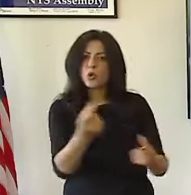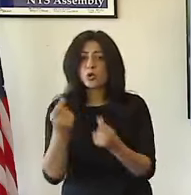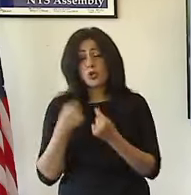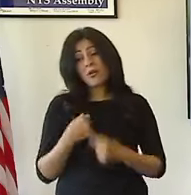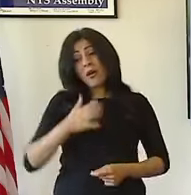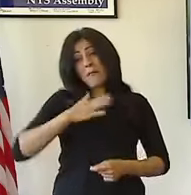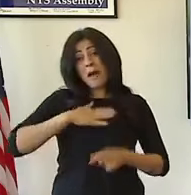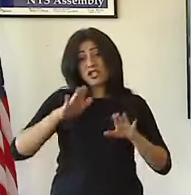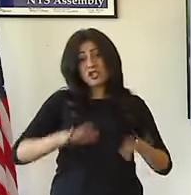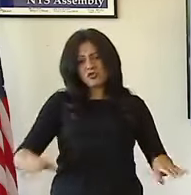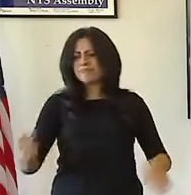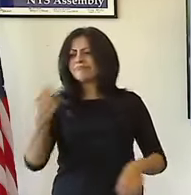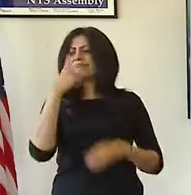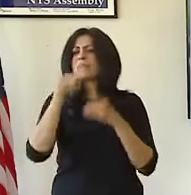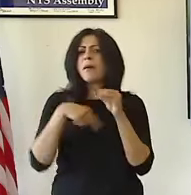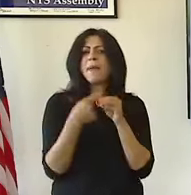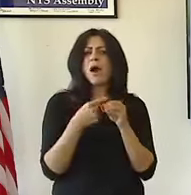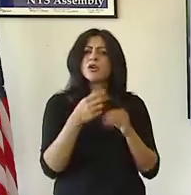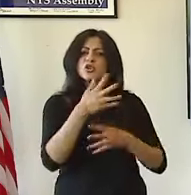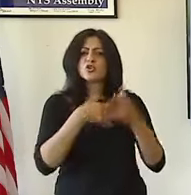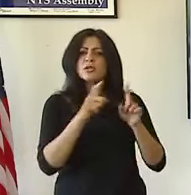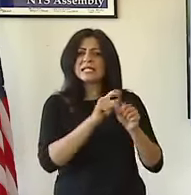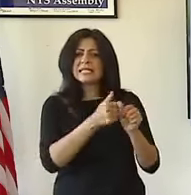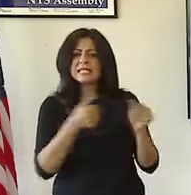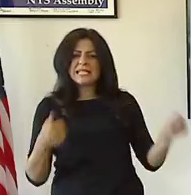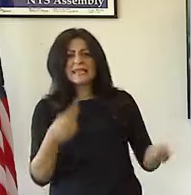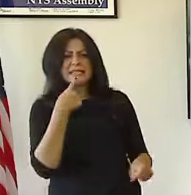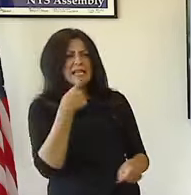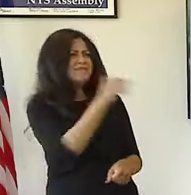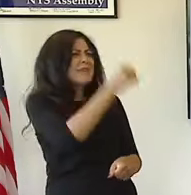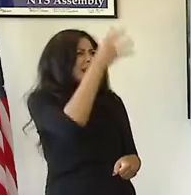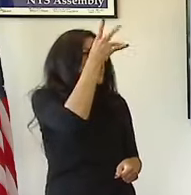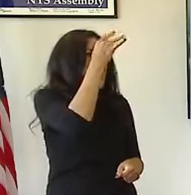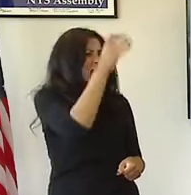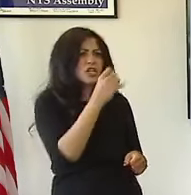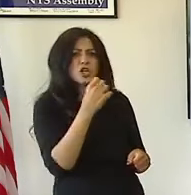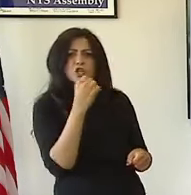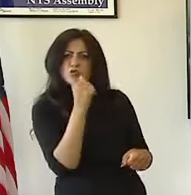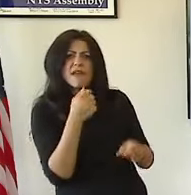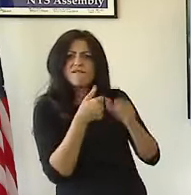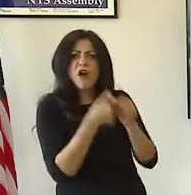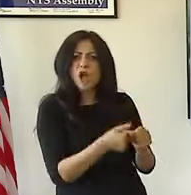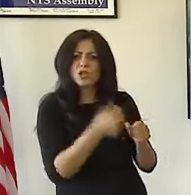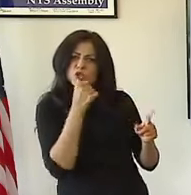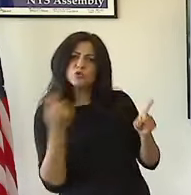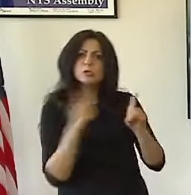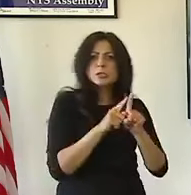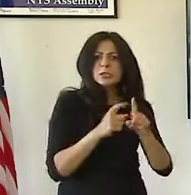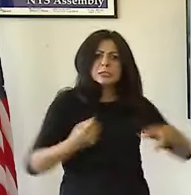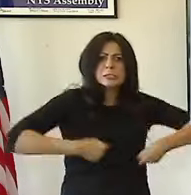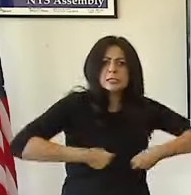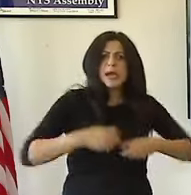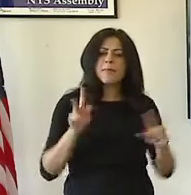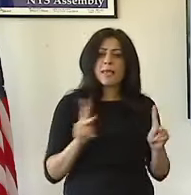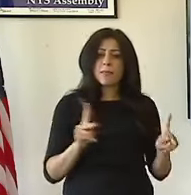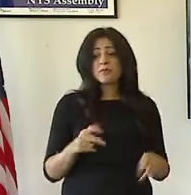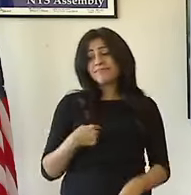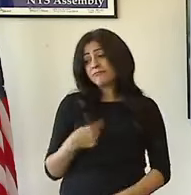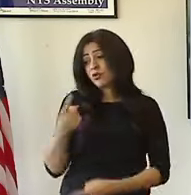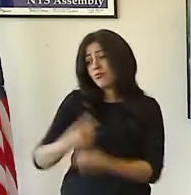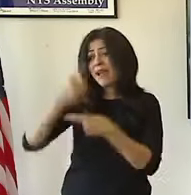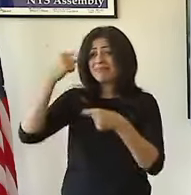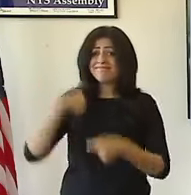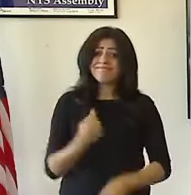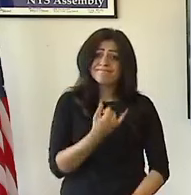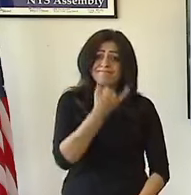question about social distancing. Well, Dad, you didn't follow it the other day. You're right. I was wrong. But the reason I was